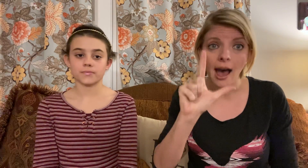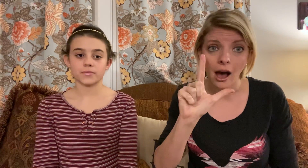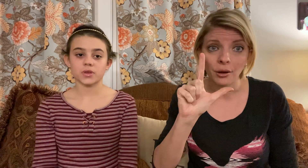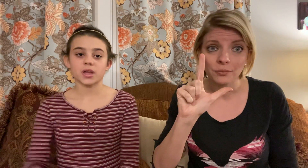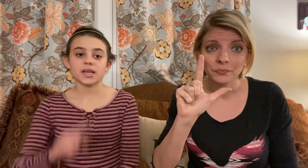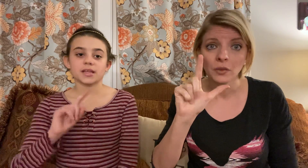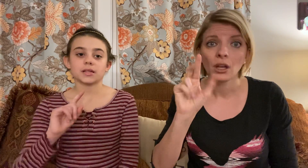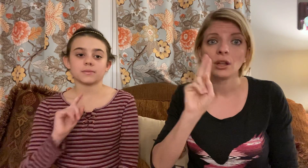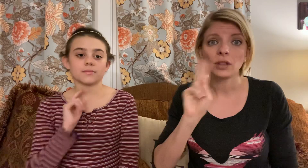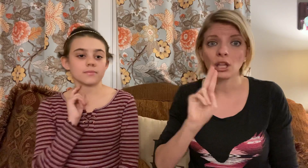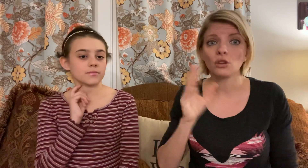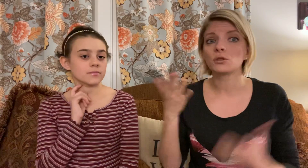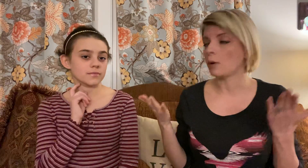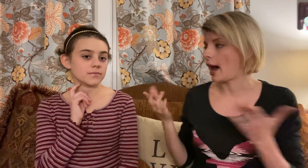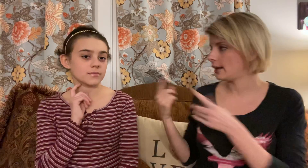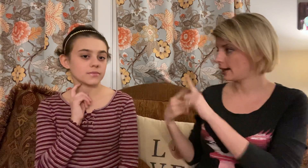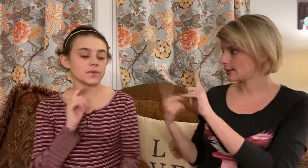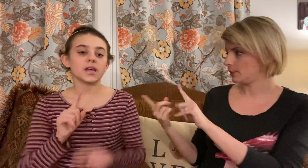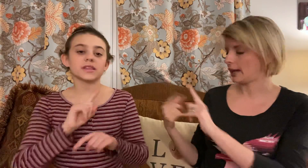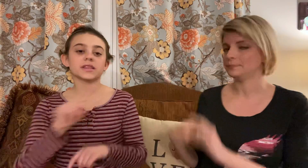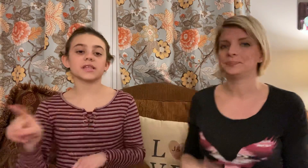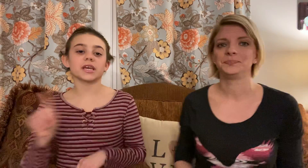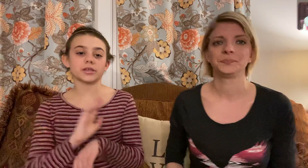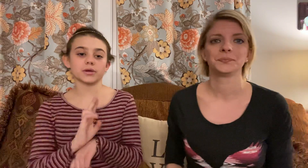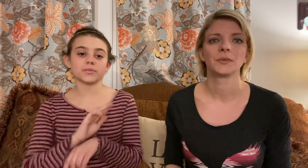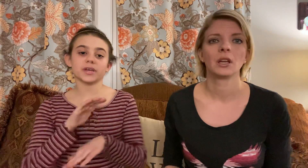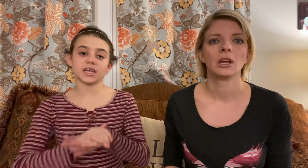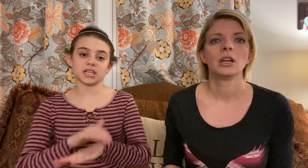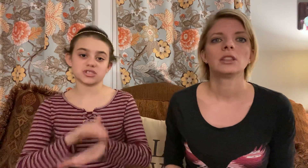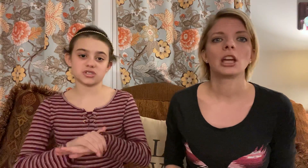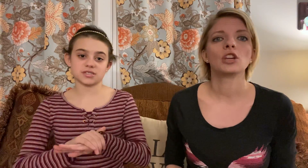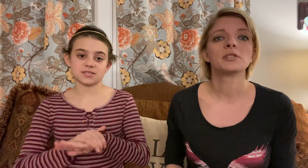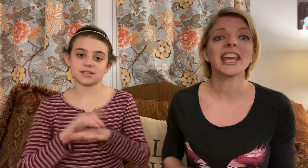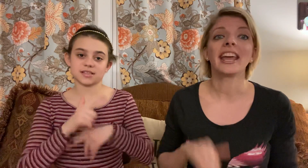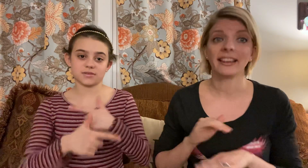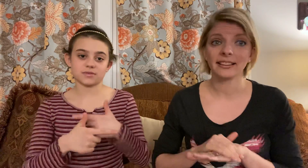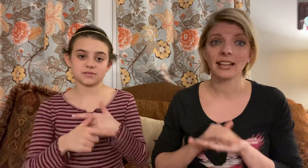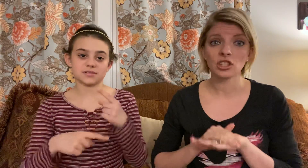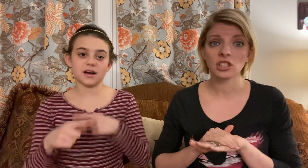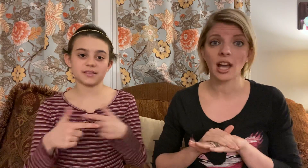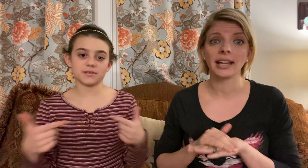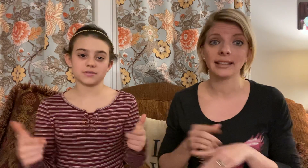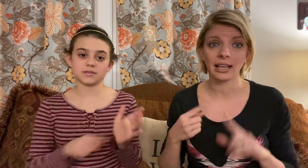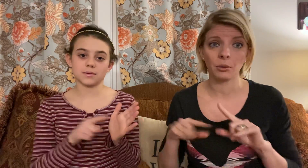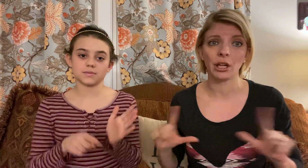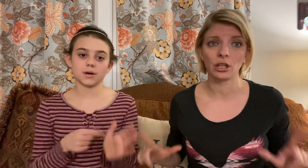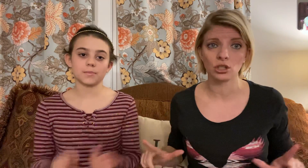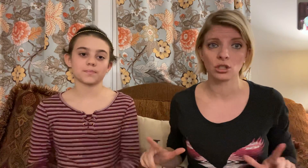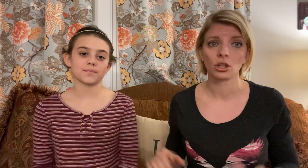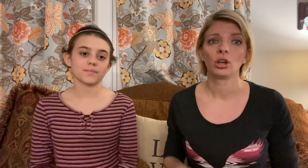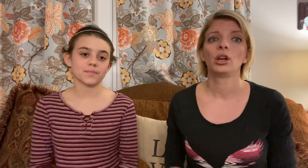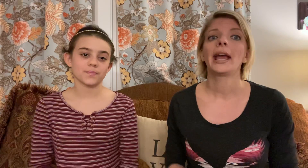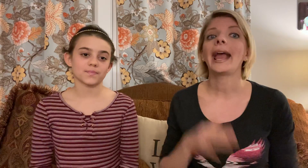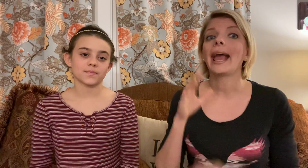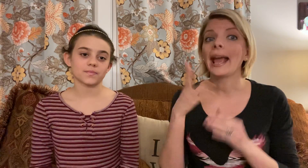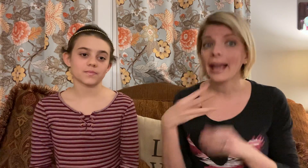ASL. They use what? Explain. They use English Sign Language